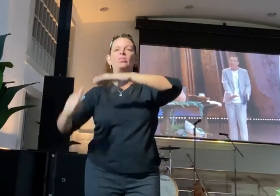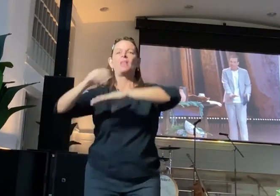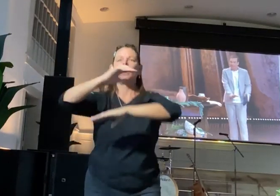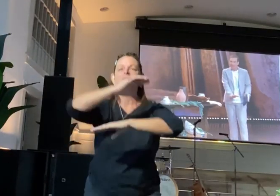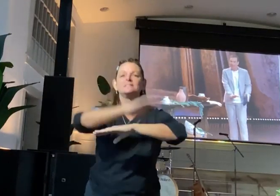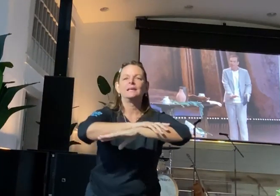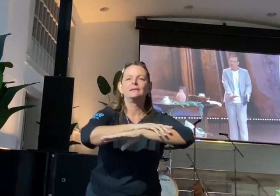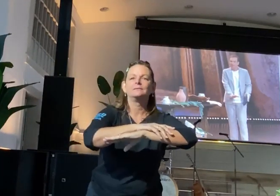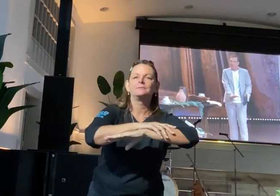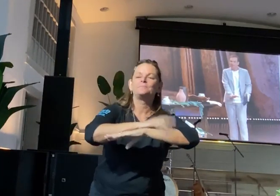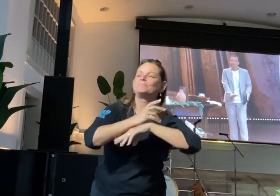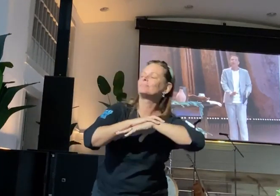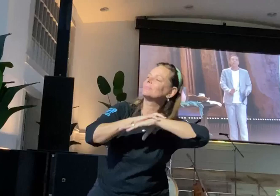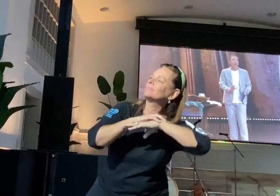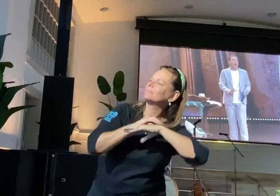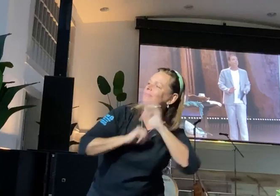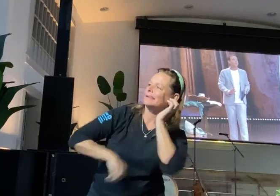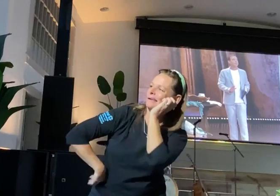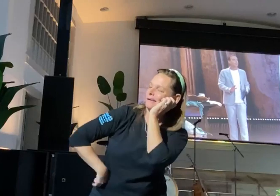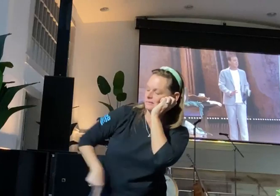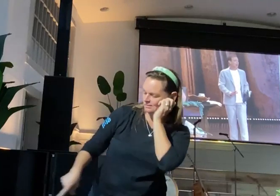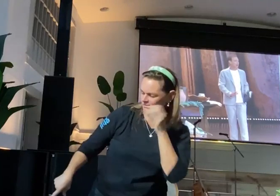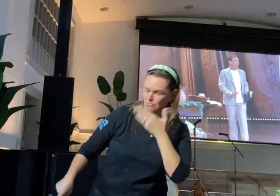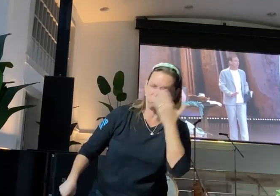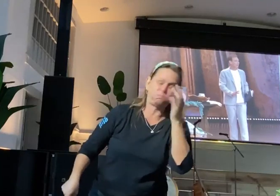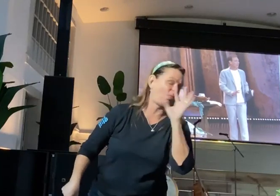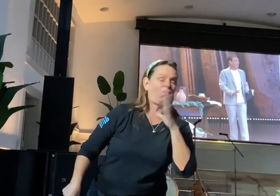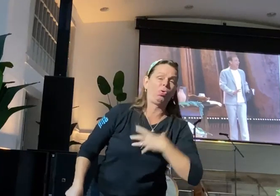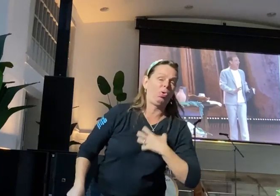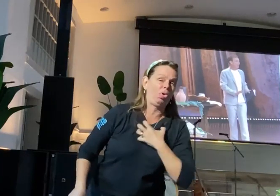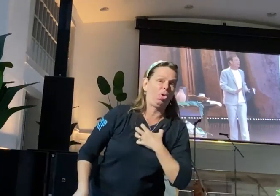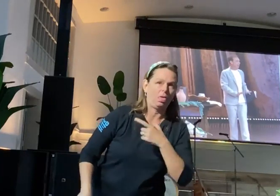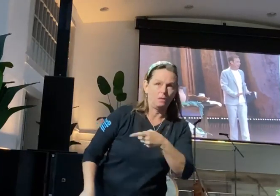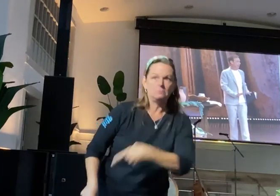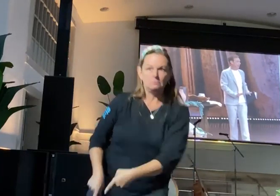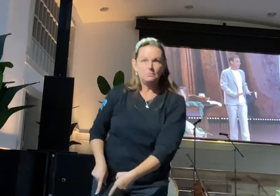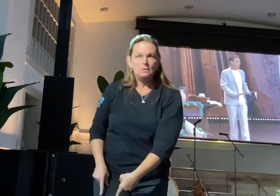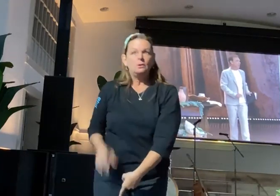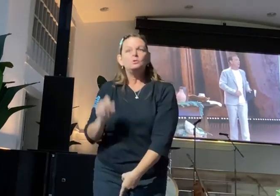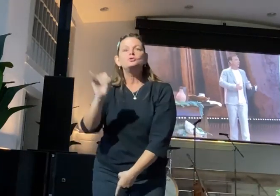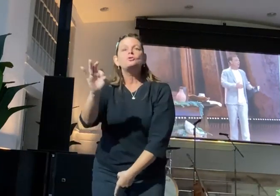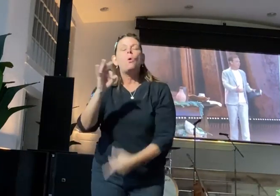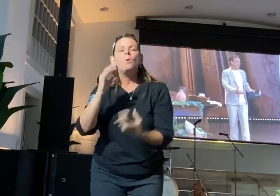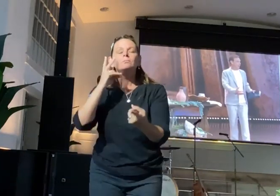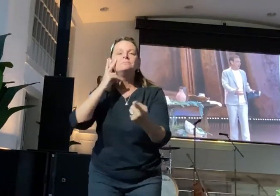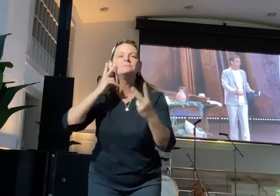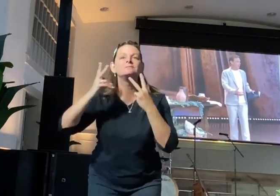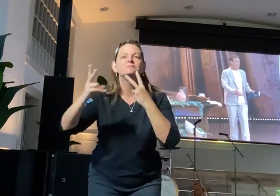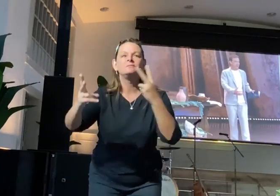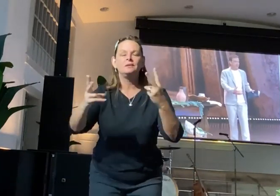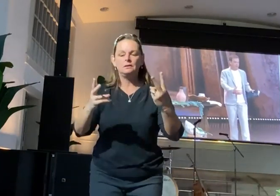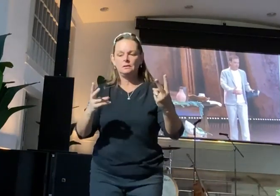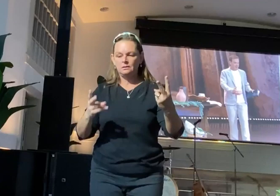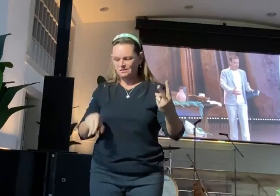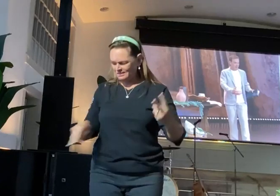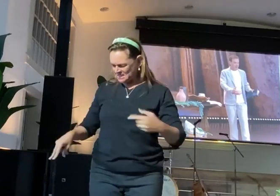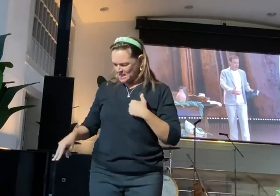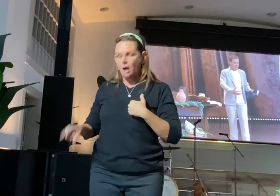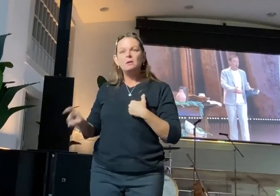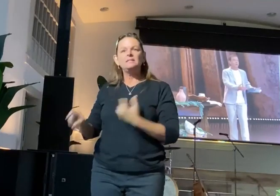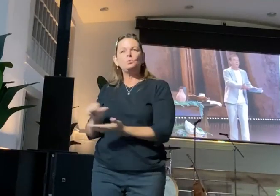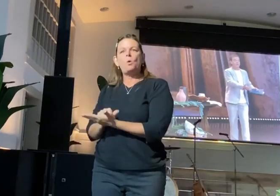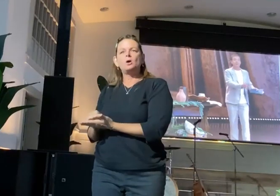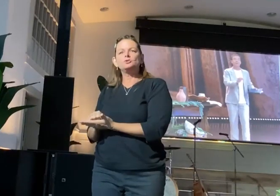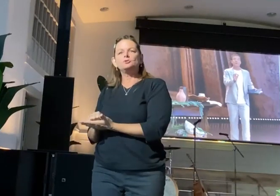and so that was nasty. And so there would always be somebody at the door when you went into someone's home so that they